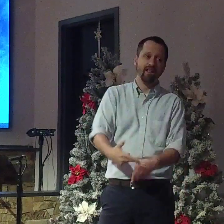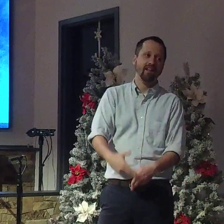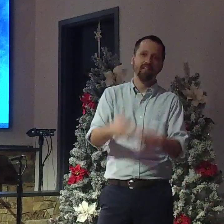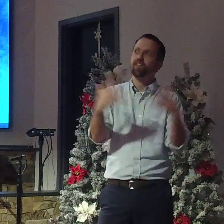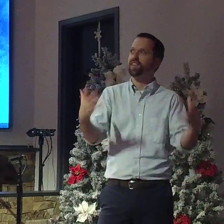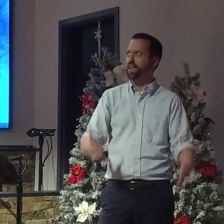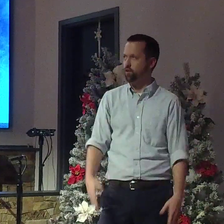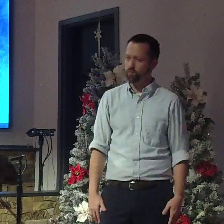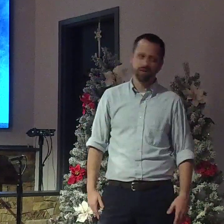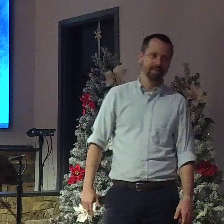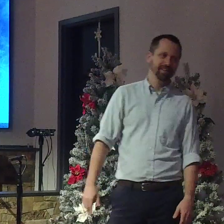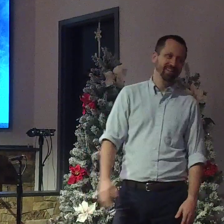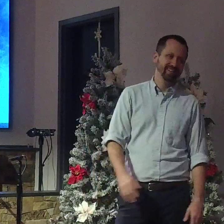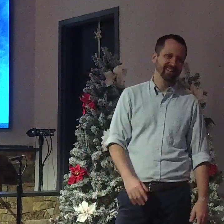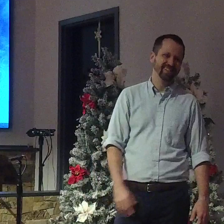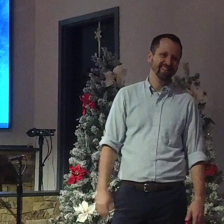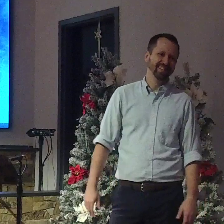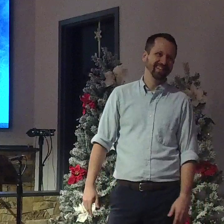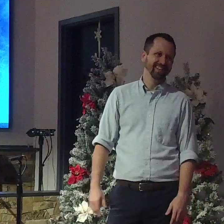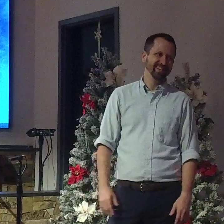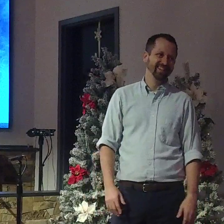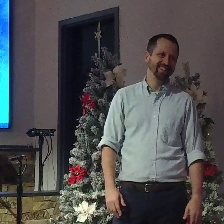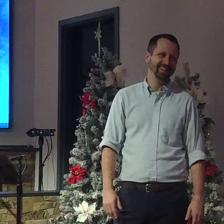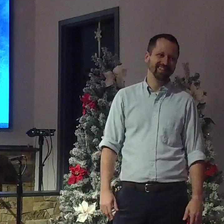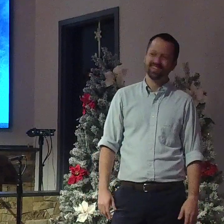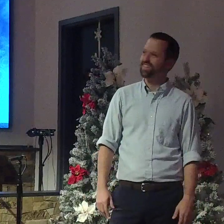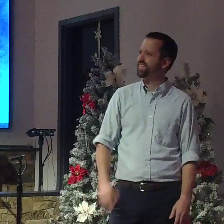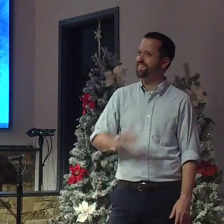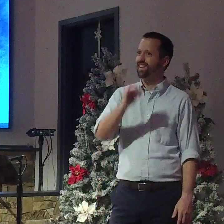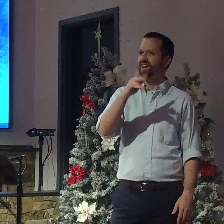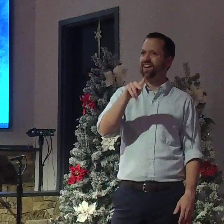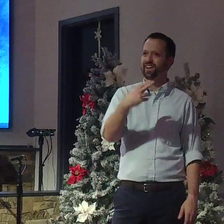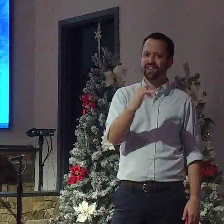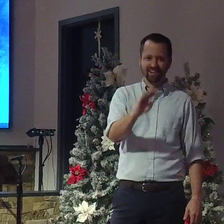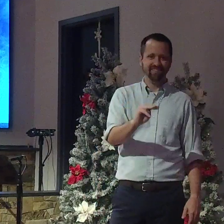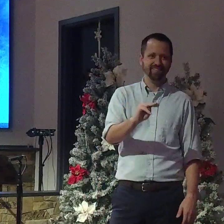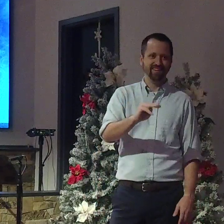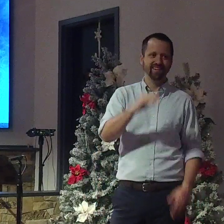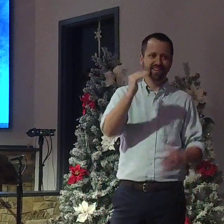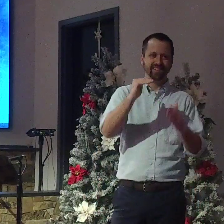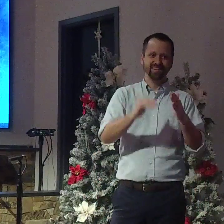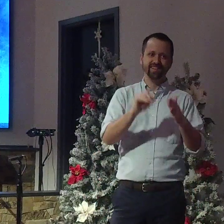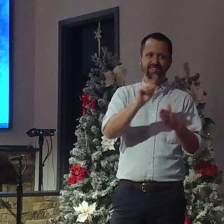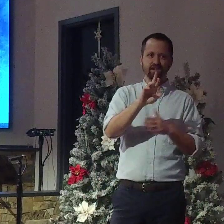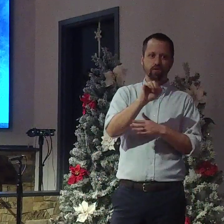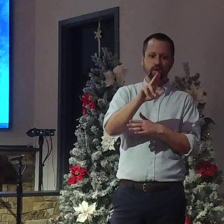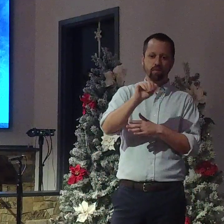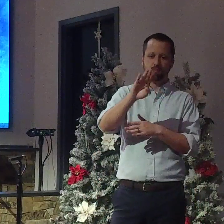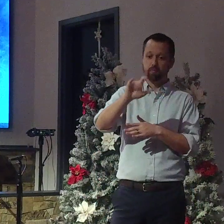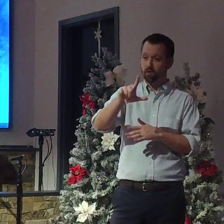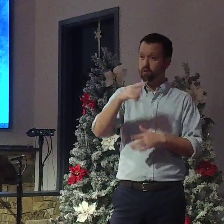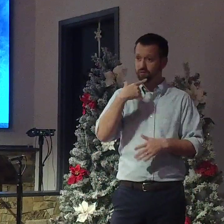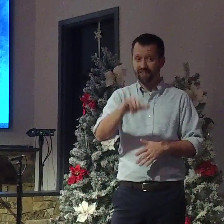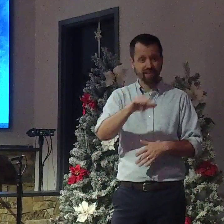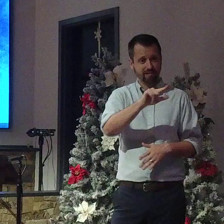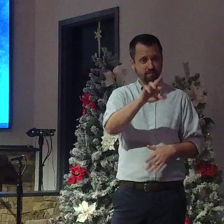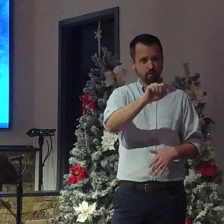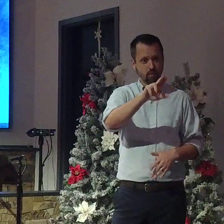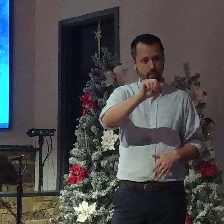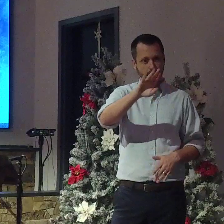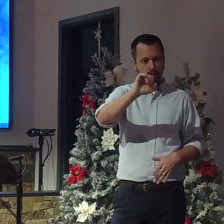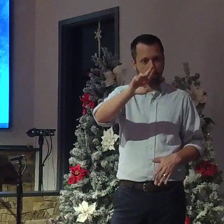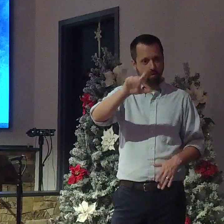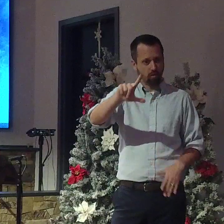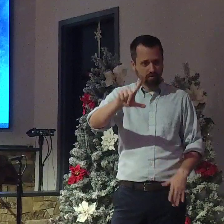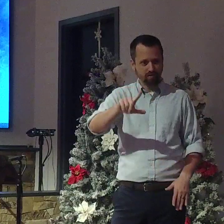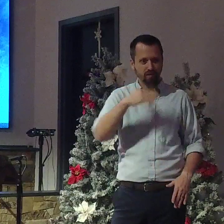an excellent record book, among other things. And the Bible gives us that Davidic line so we can follow along